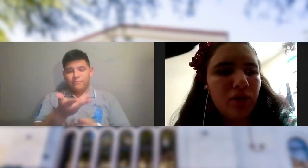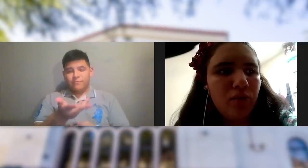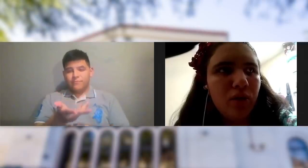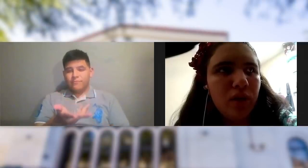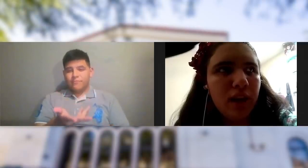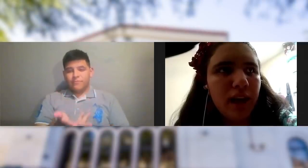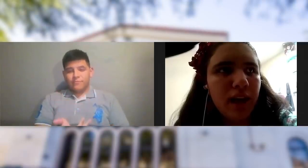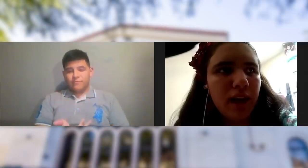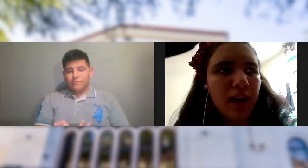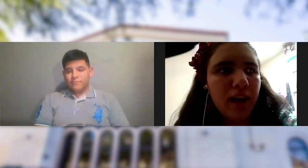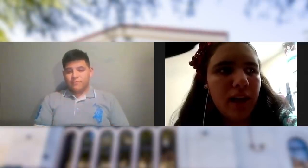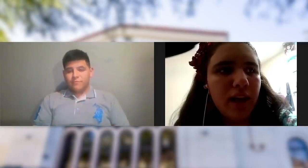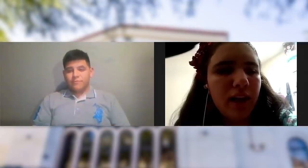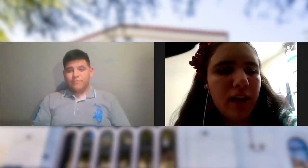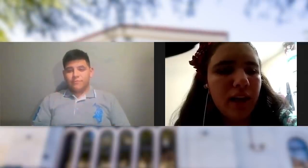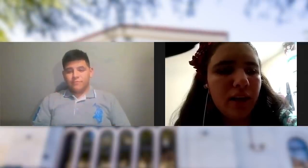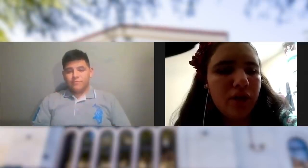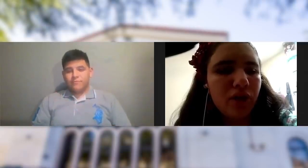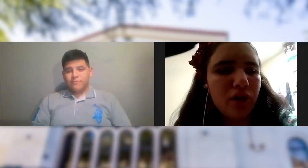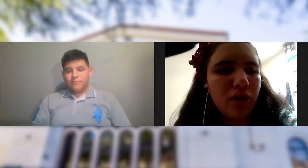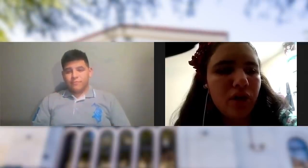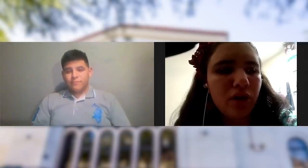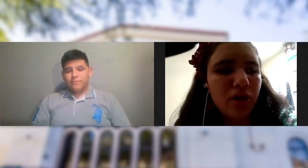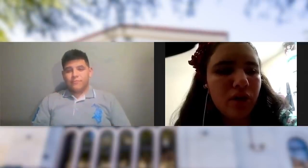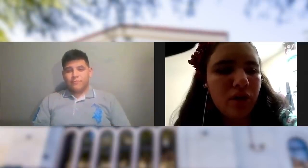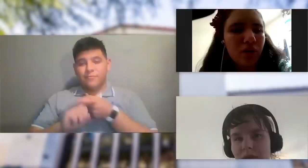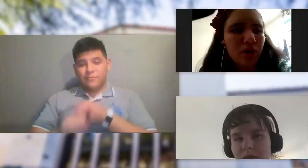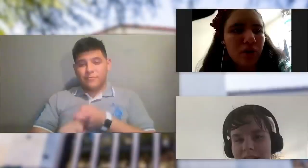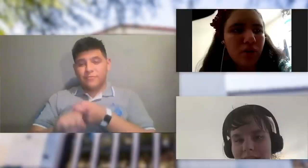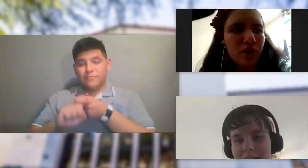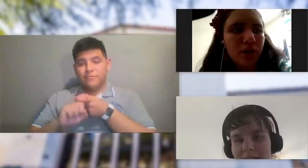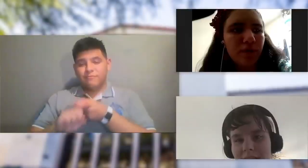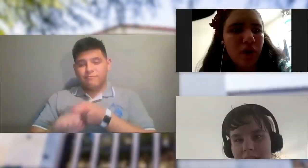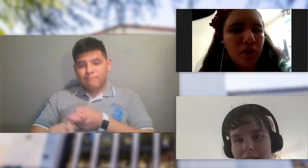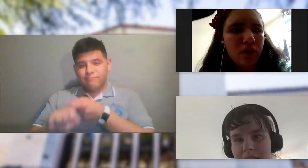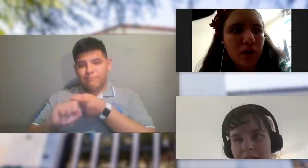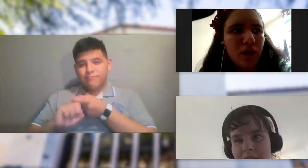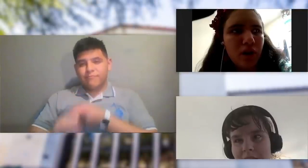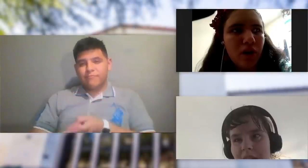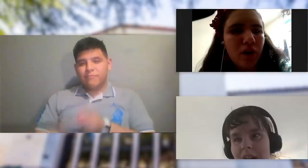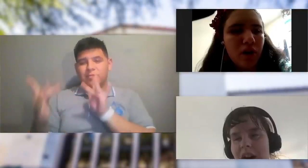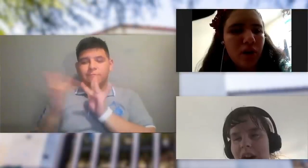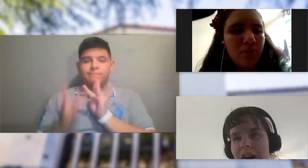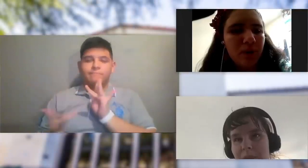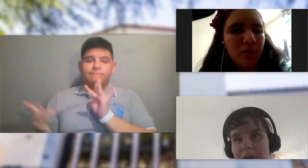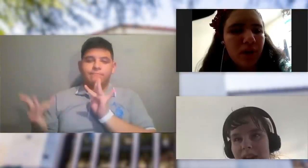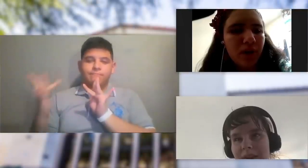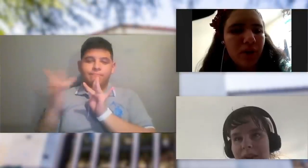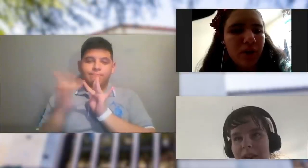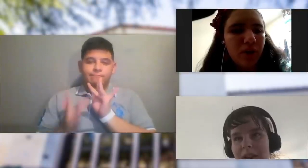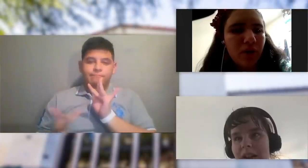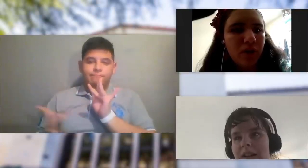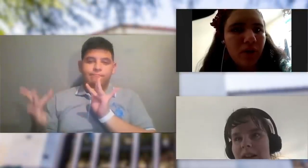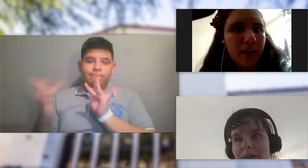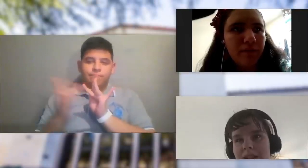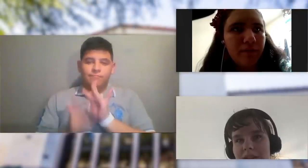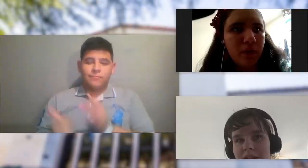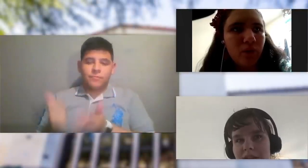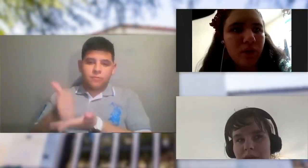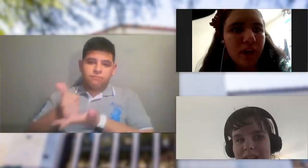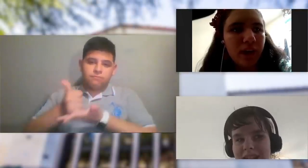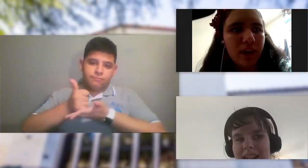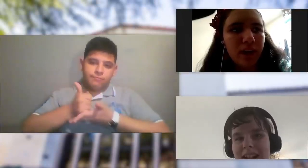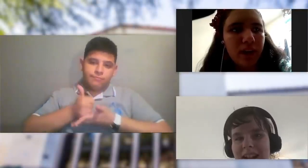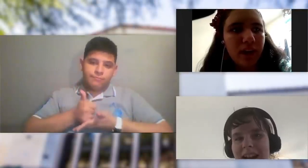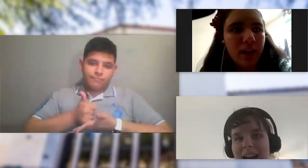we won't let show. Just a call on me, brother, if